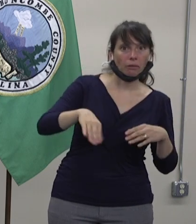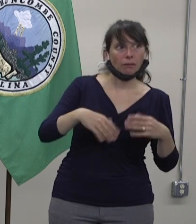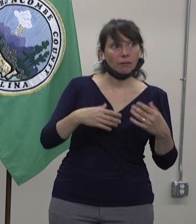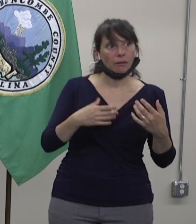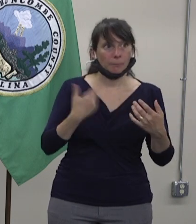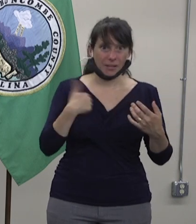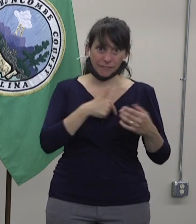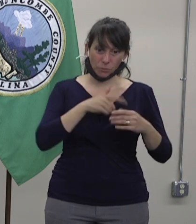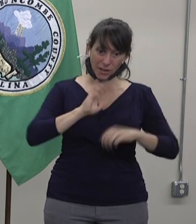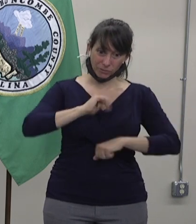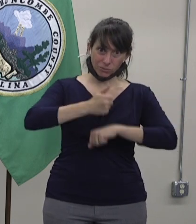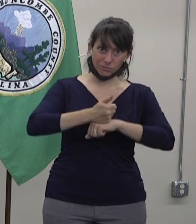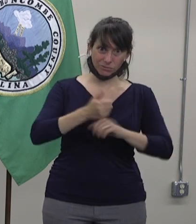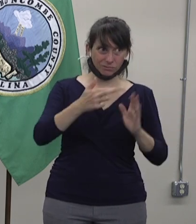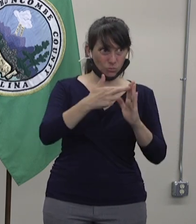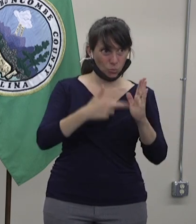industry.